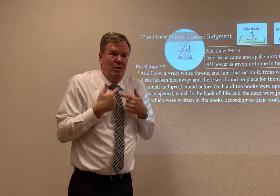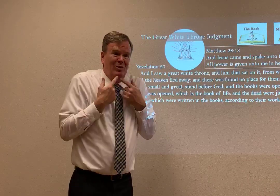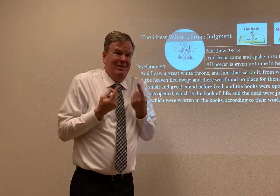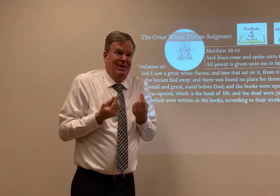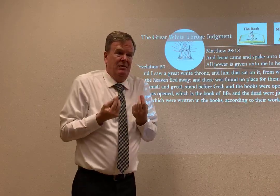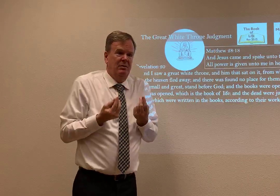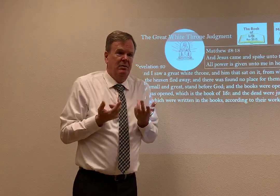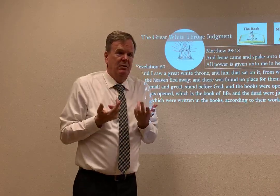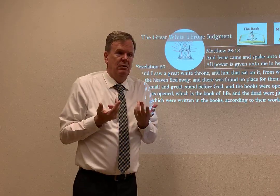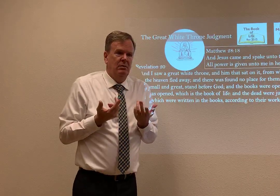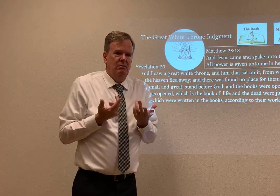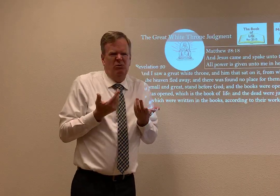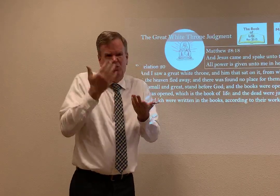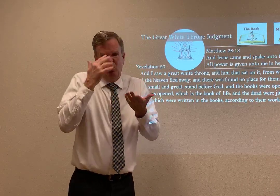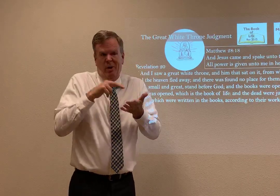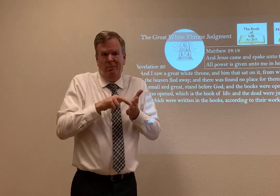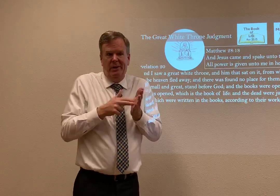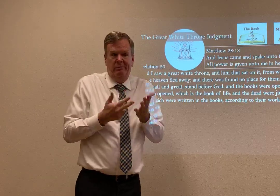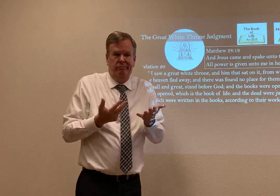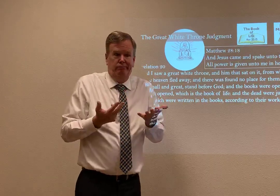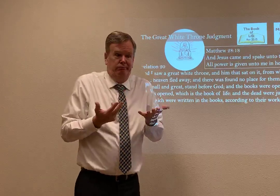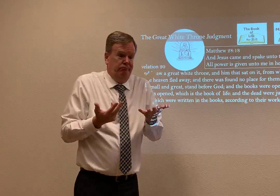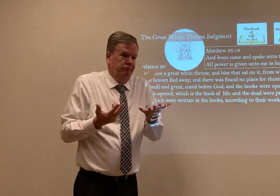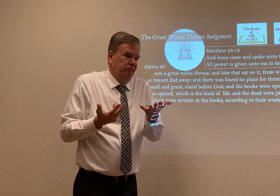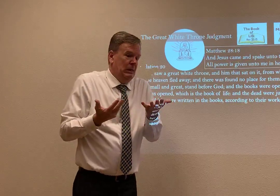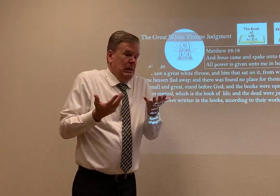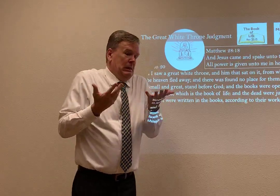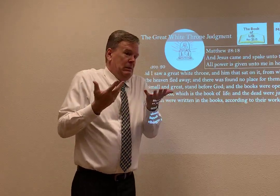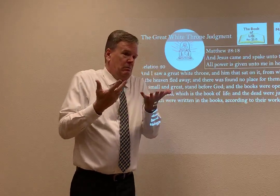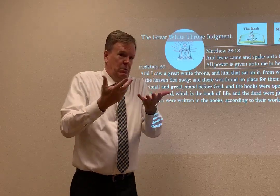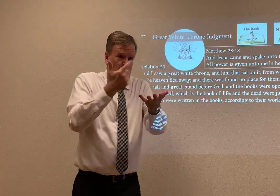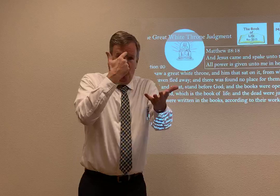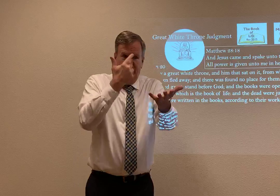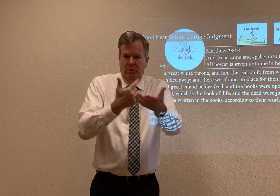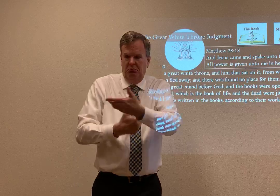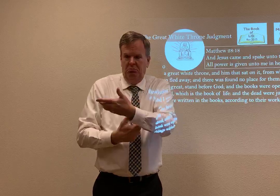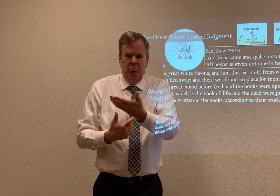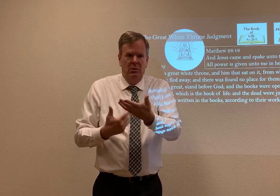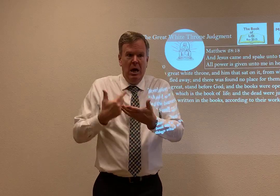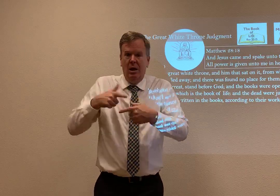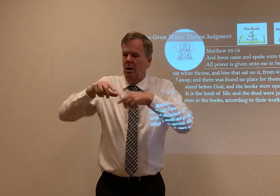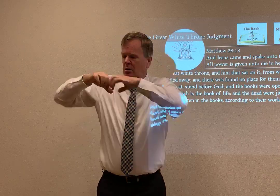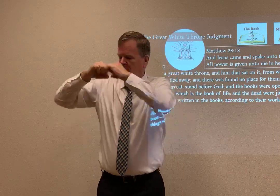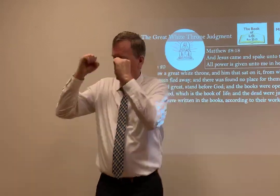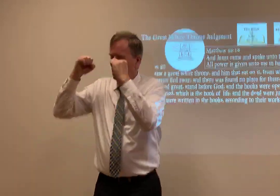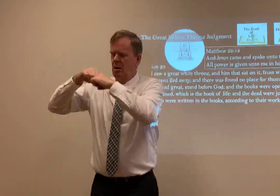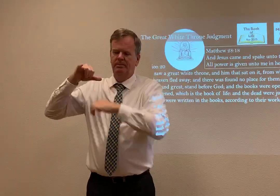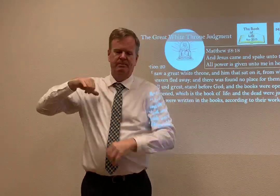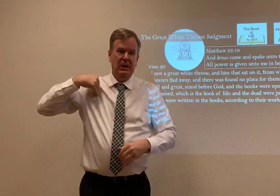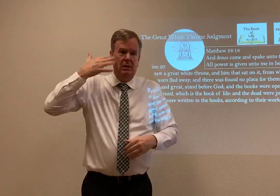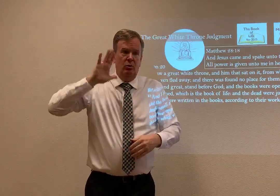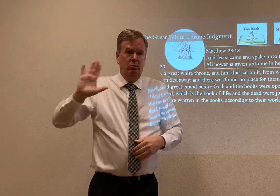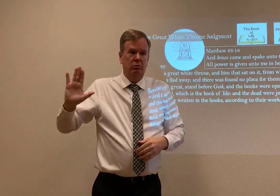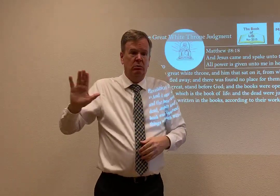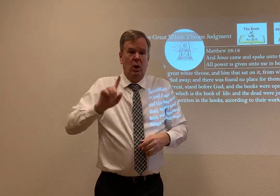anything about it. So you know what I mean? What do you think? You can't just, oh, hey,